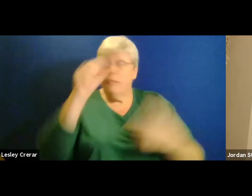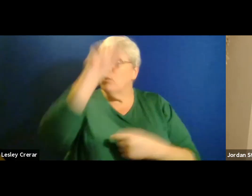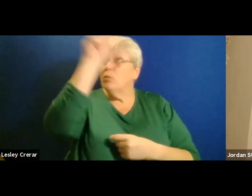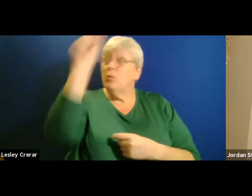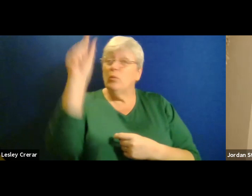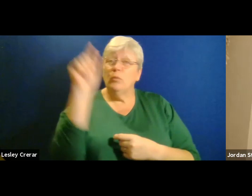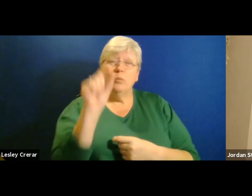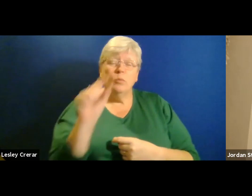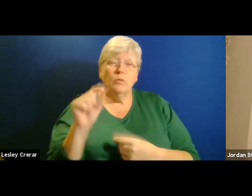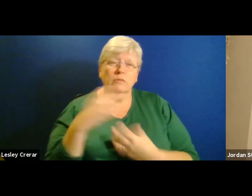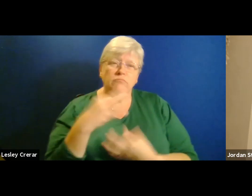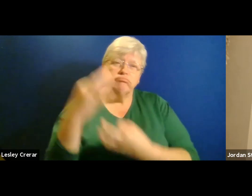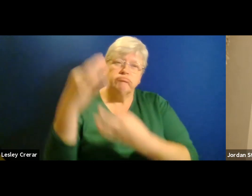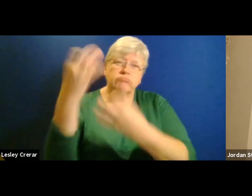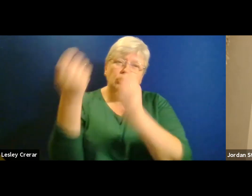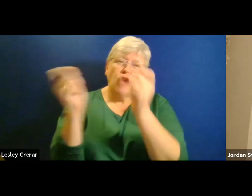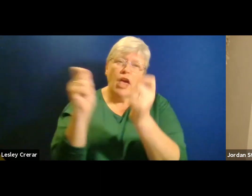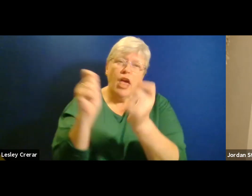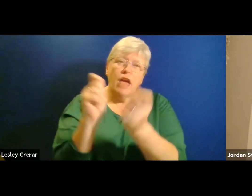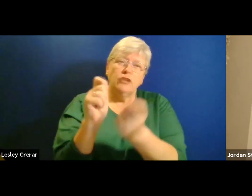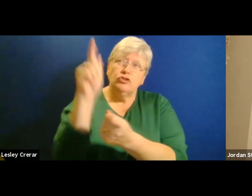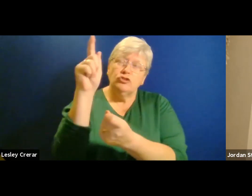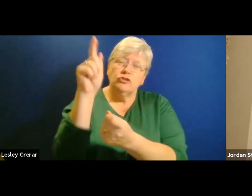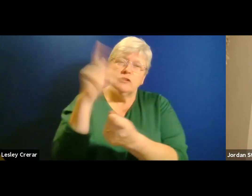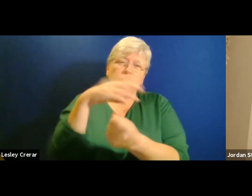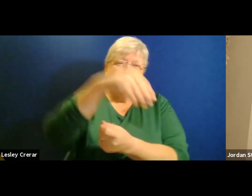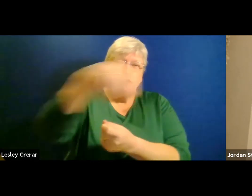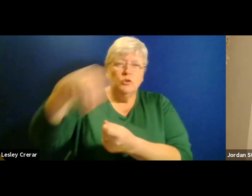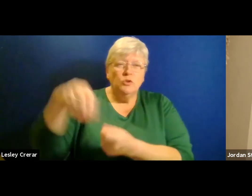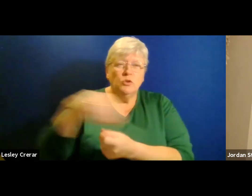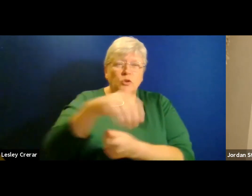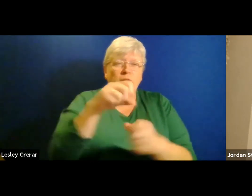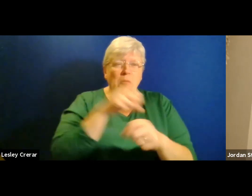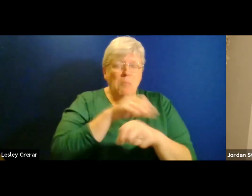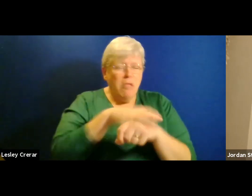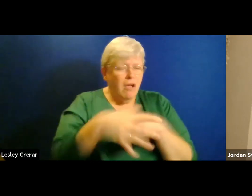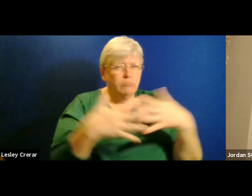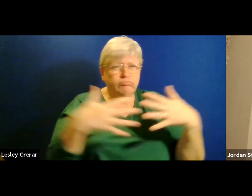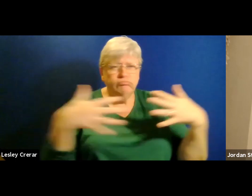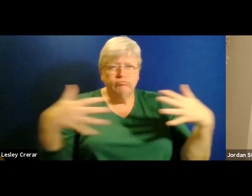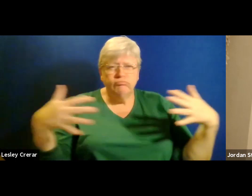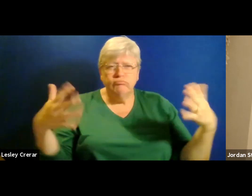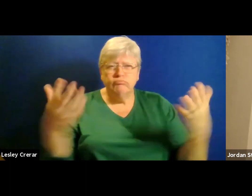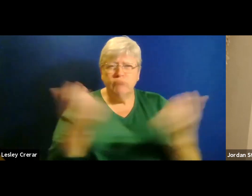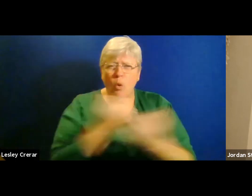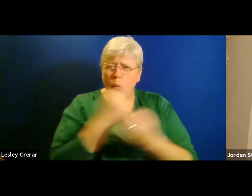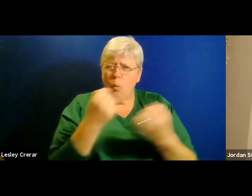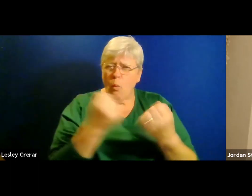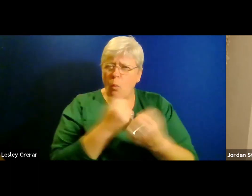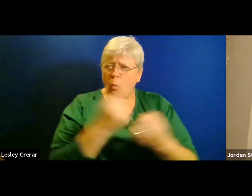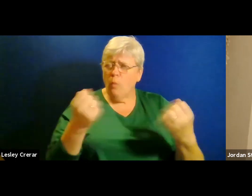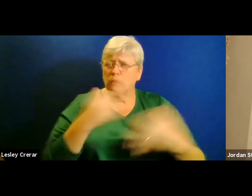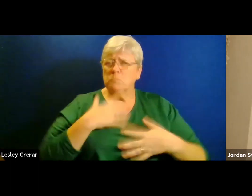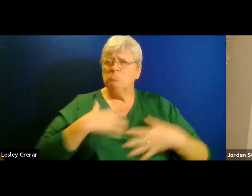beckoning change into the air. I shiver, hailing blood to the tips of my fingers. A spell in ecstasy,